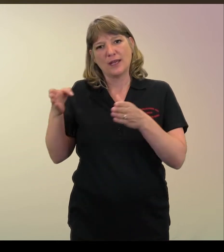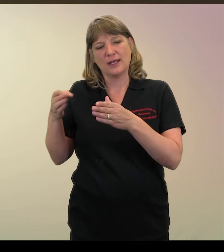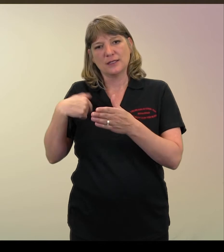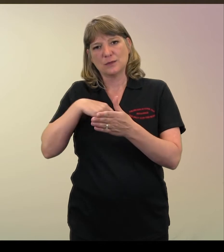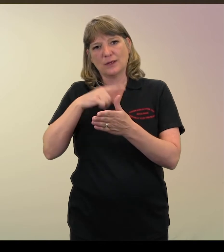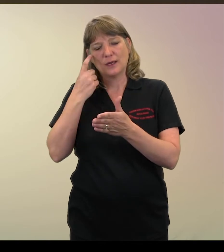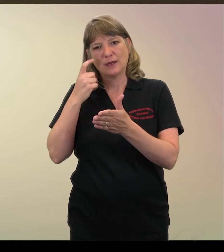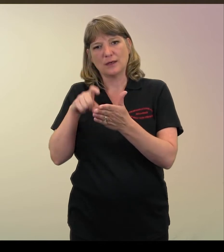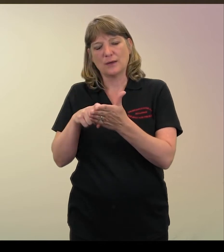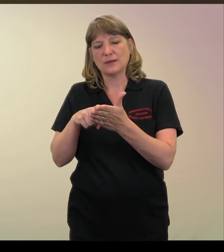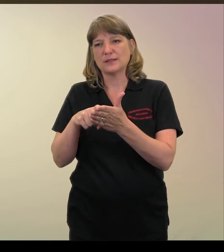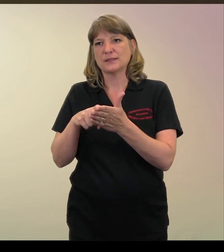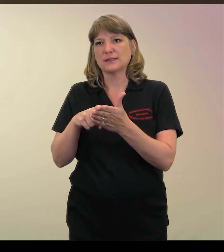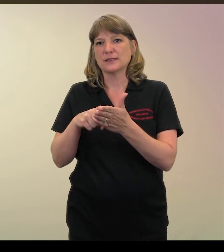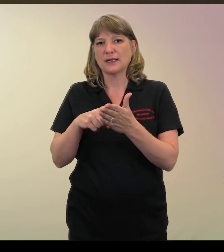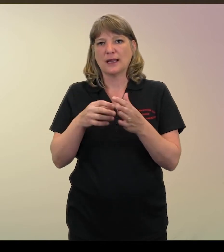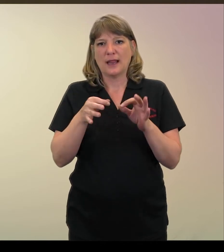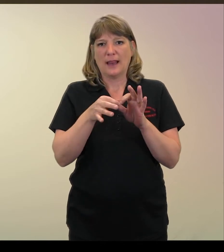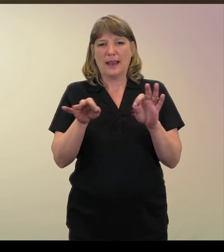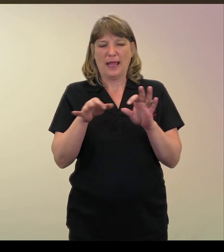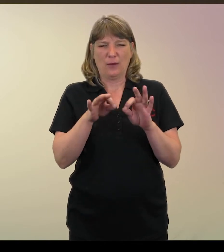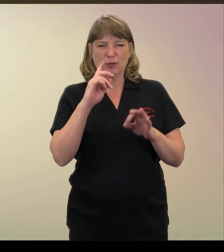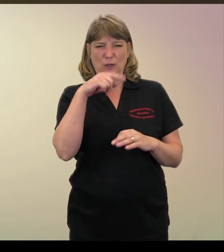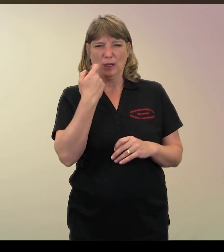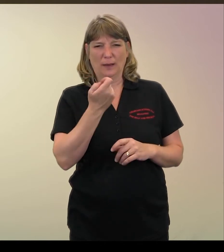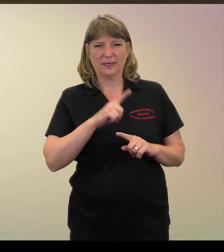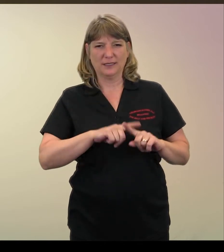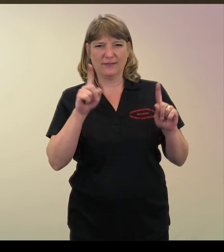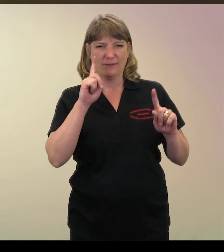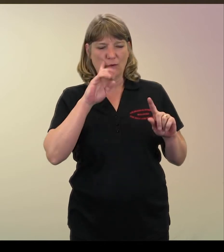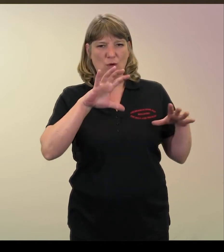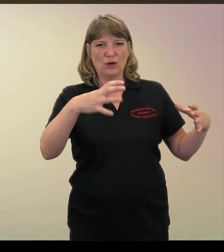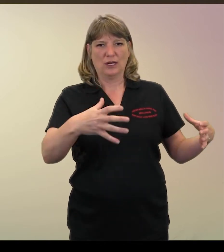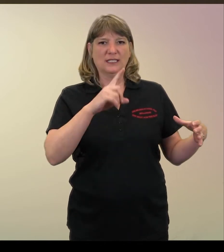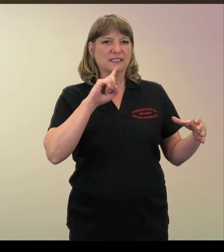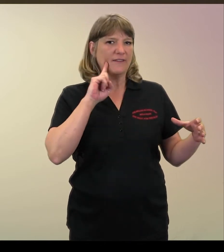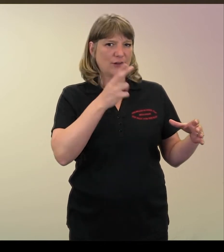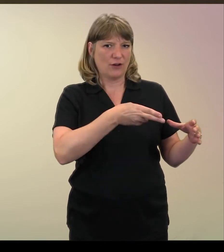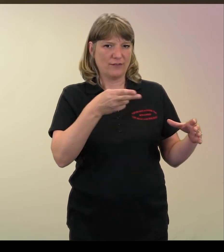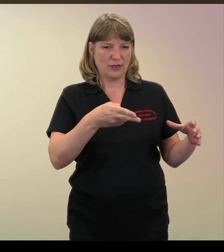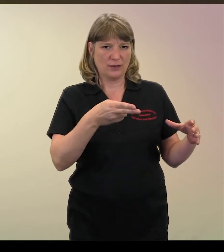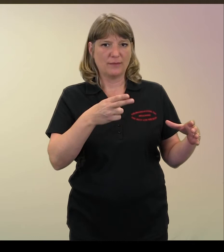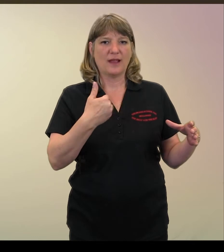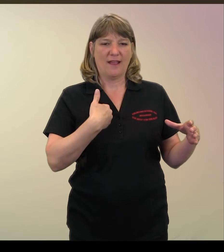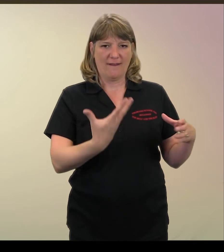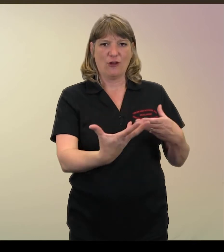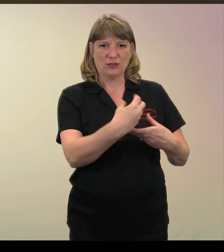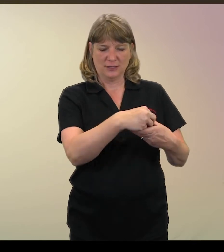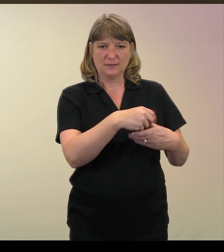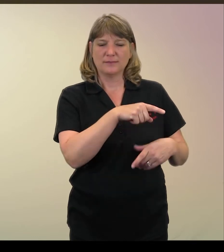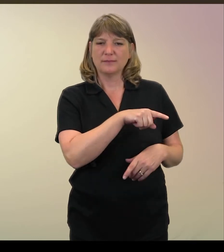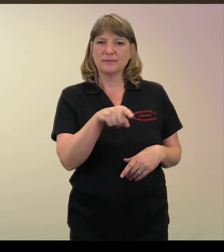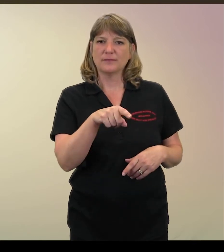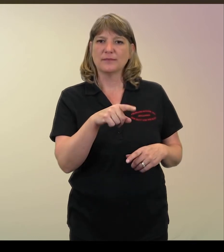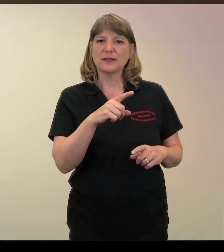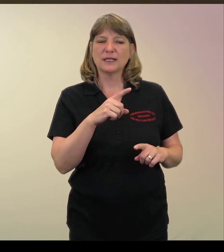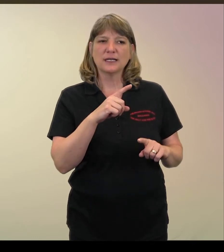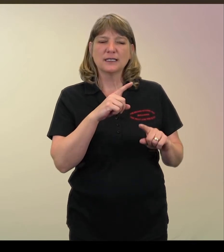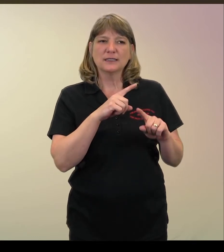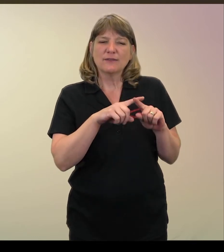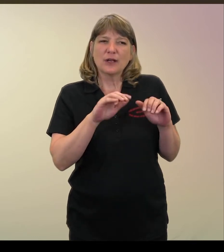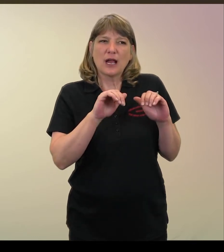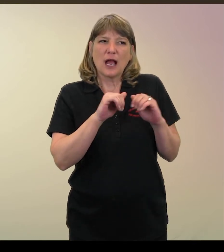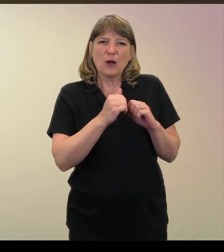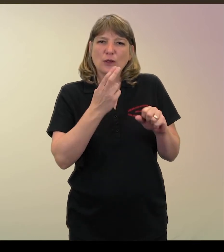Some other ways that we see language look differently for children who are deaf and hard of hearing who have autism